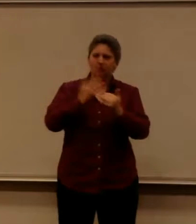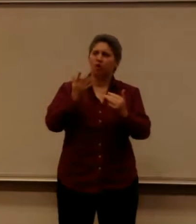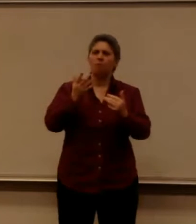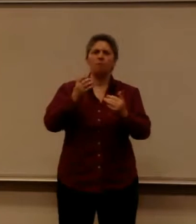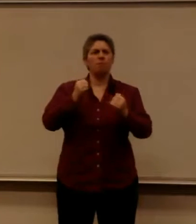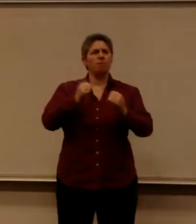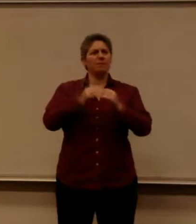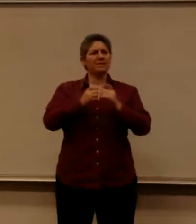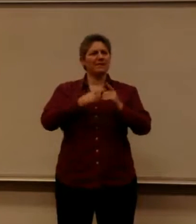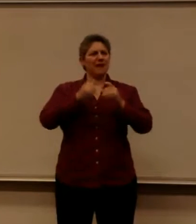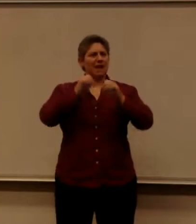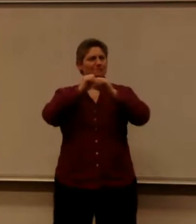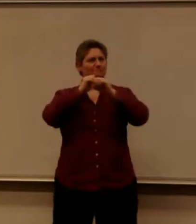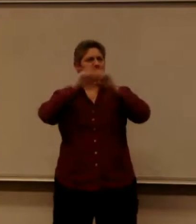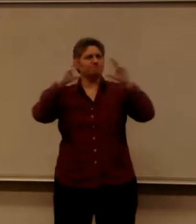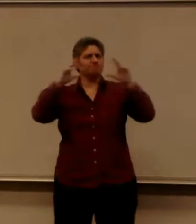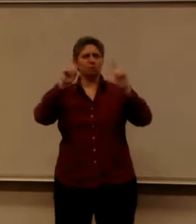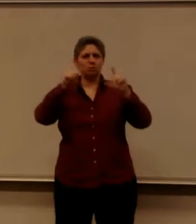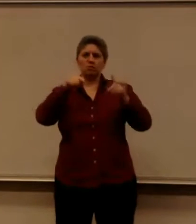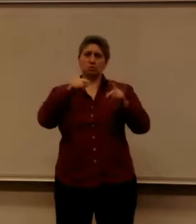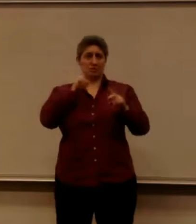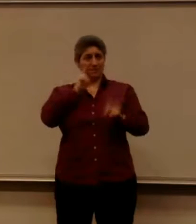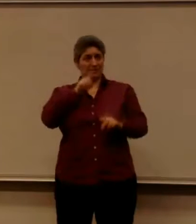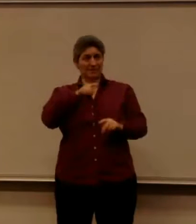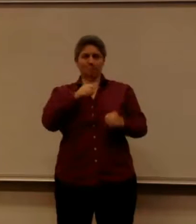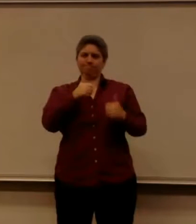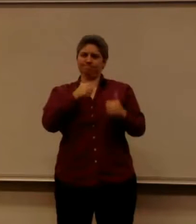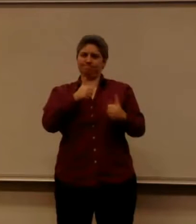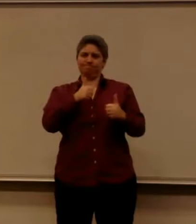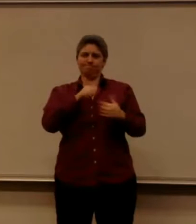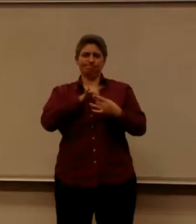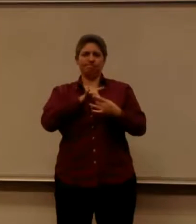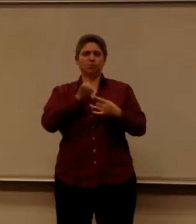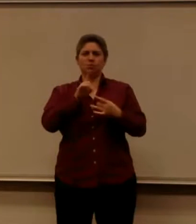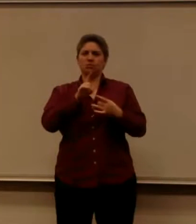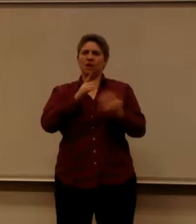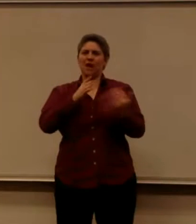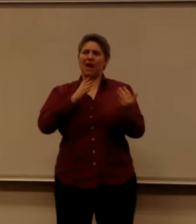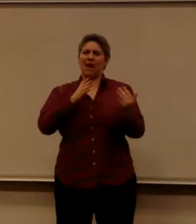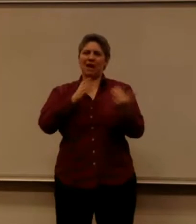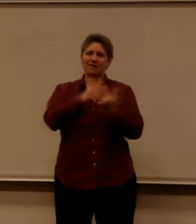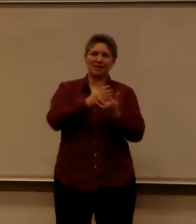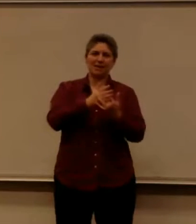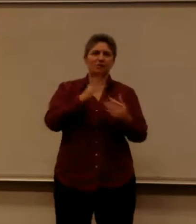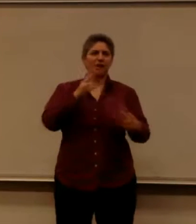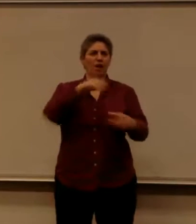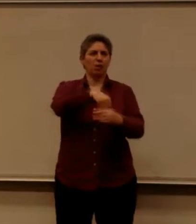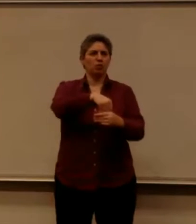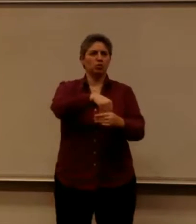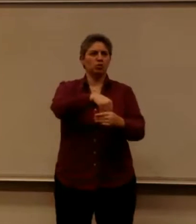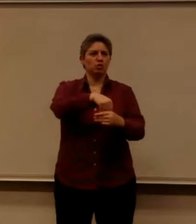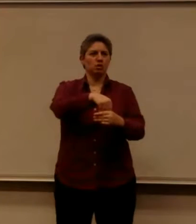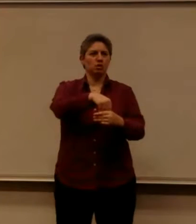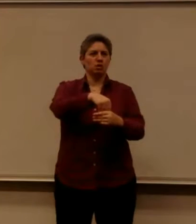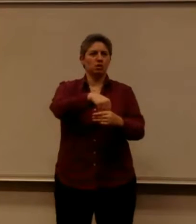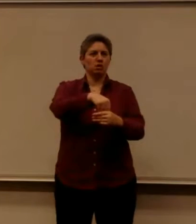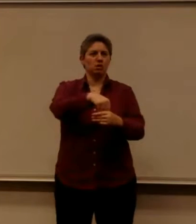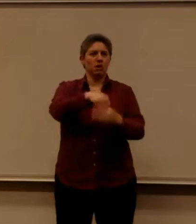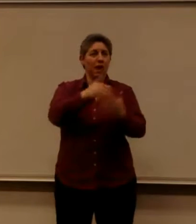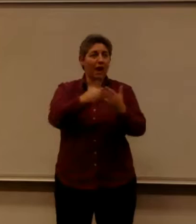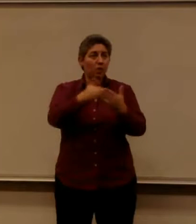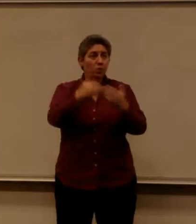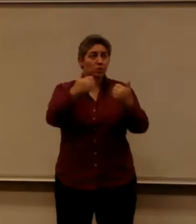making ESL more accessible, ESL more visible, perhaps within schools, and to improve access